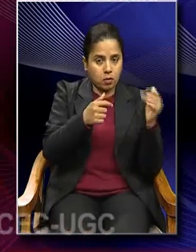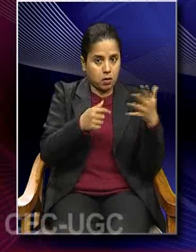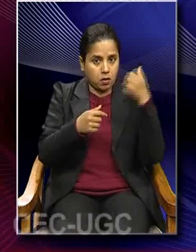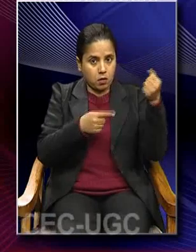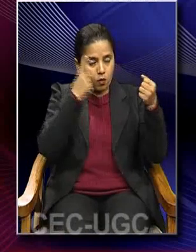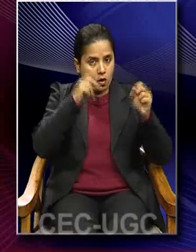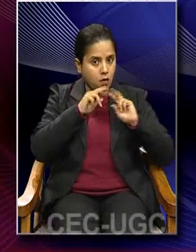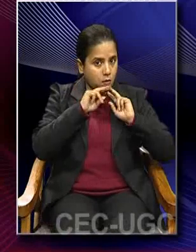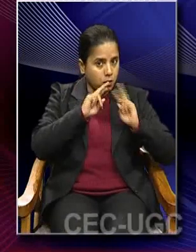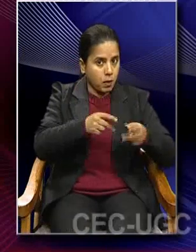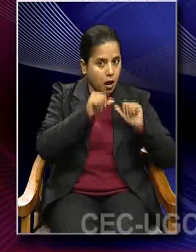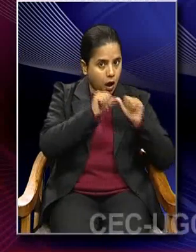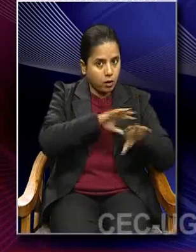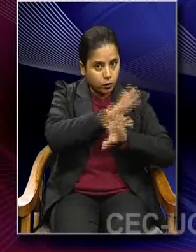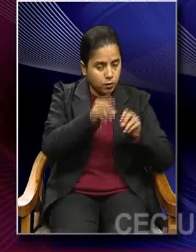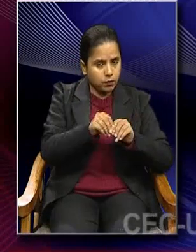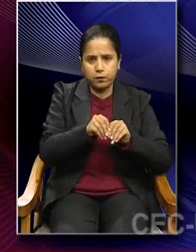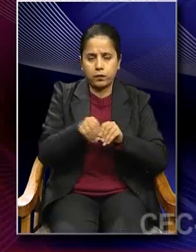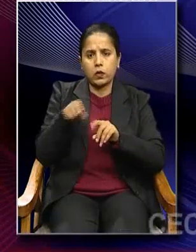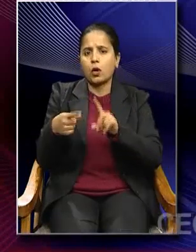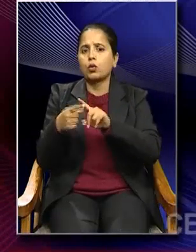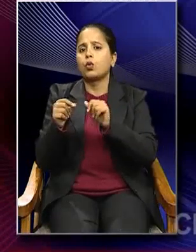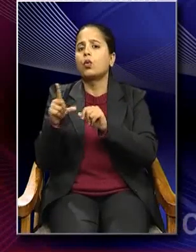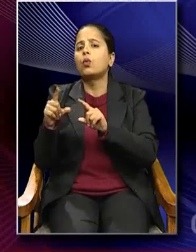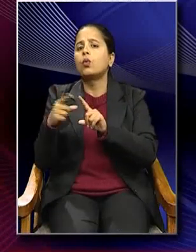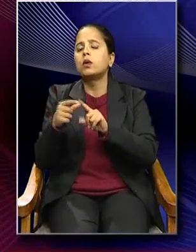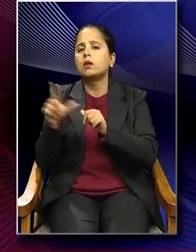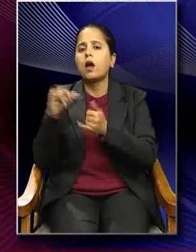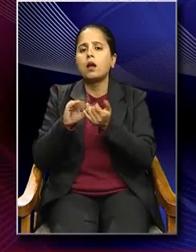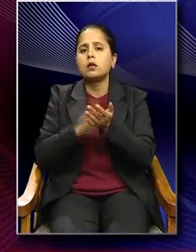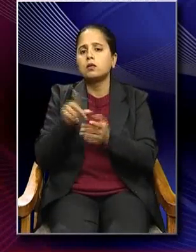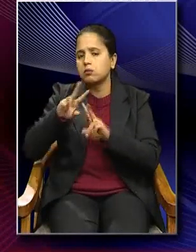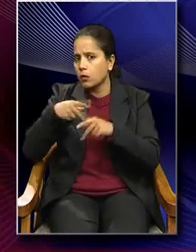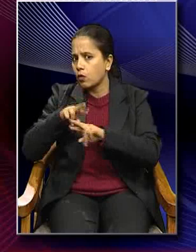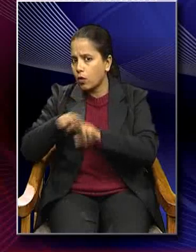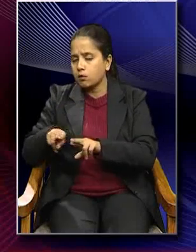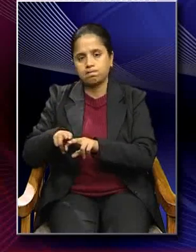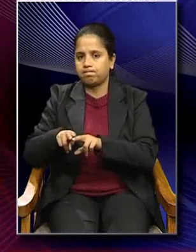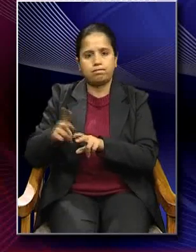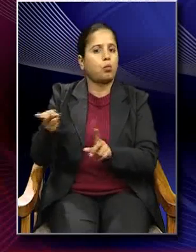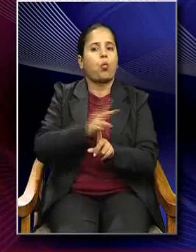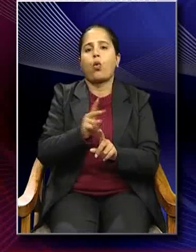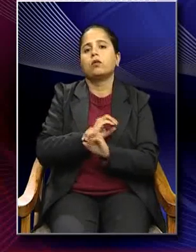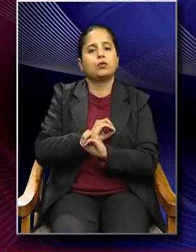to all, nor could the totalitarianism. He rather got kind